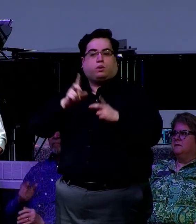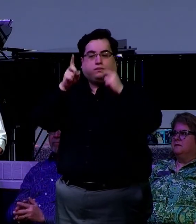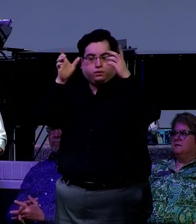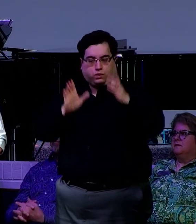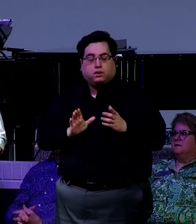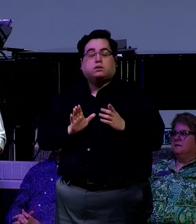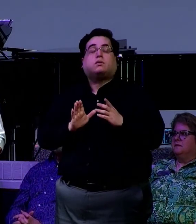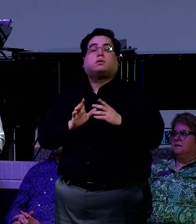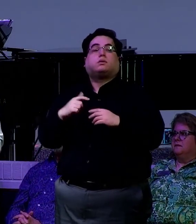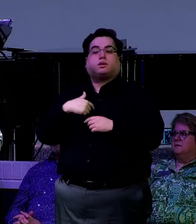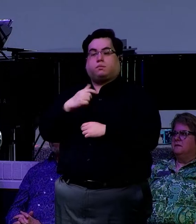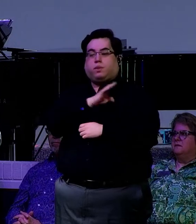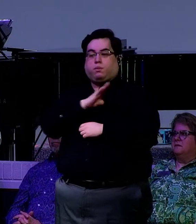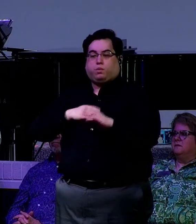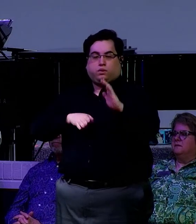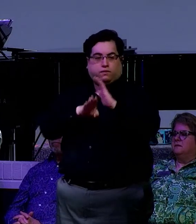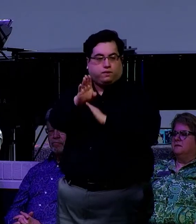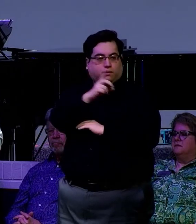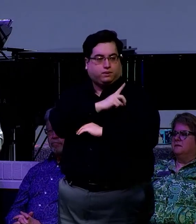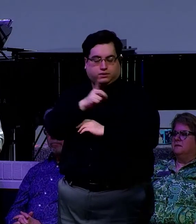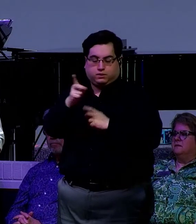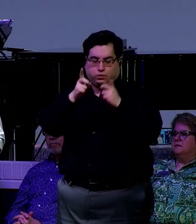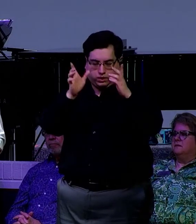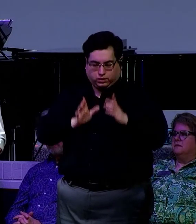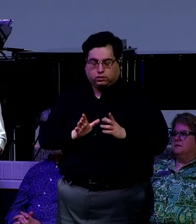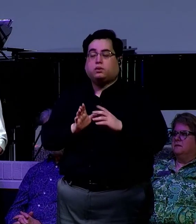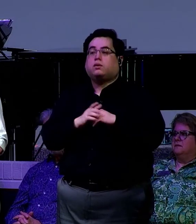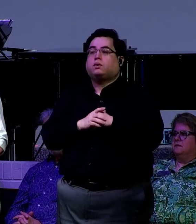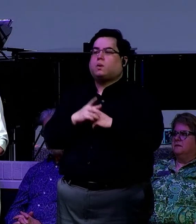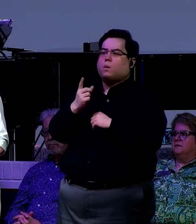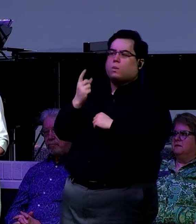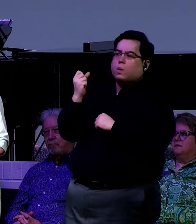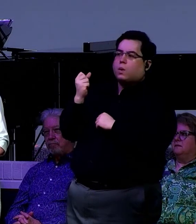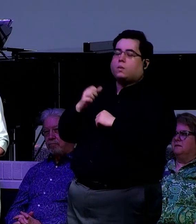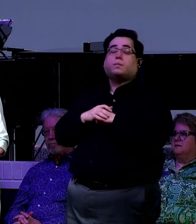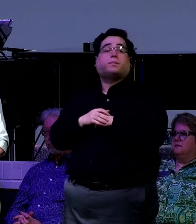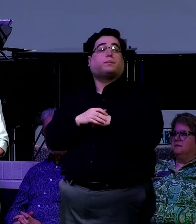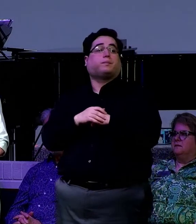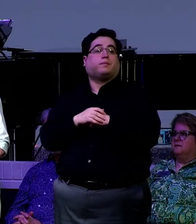the board development director. And as such,